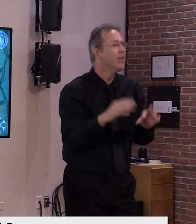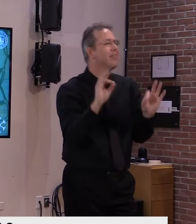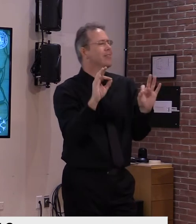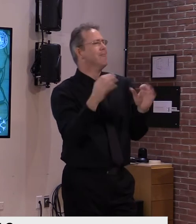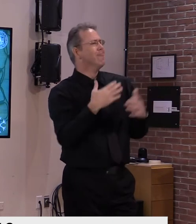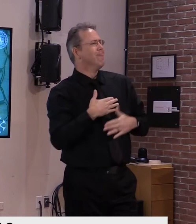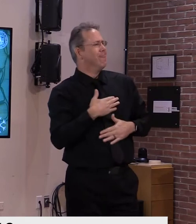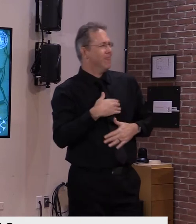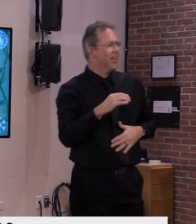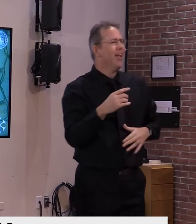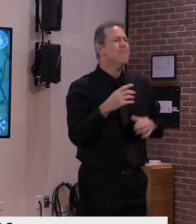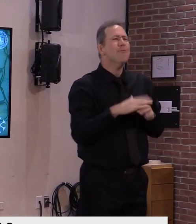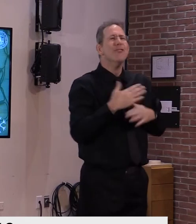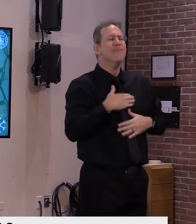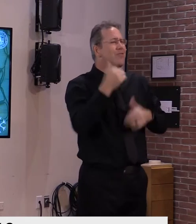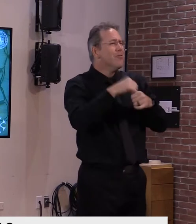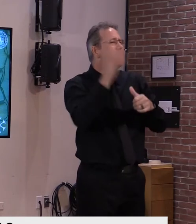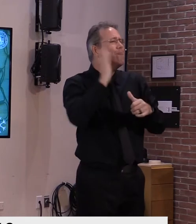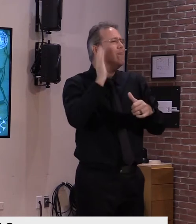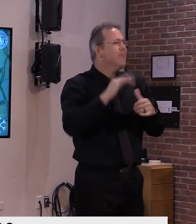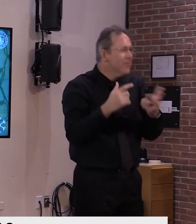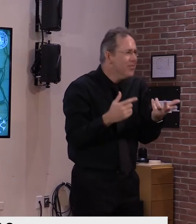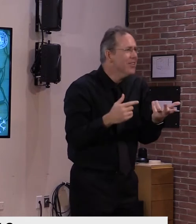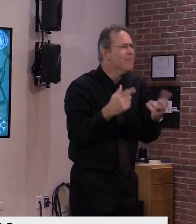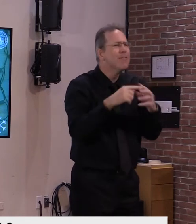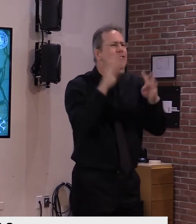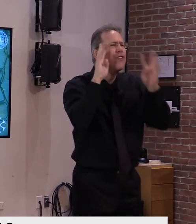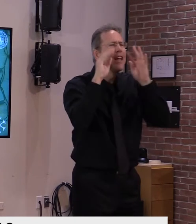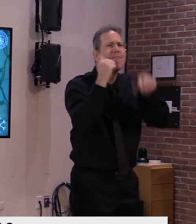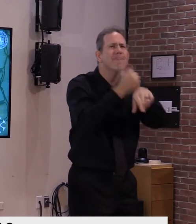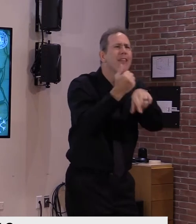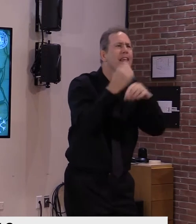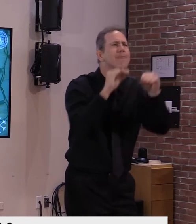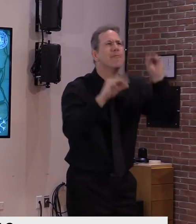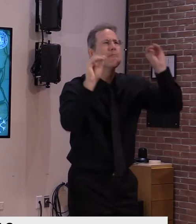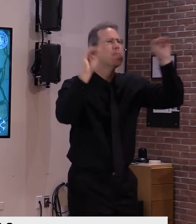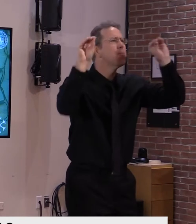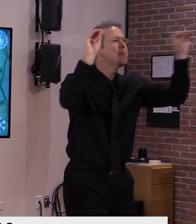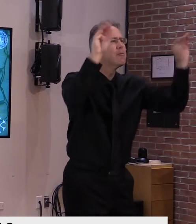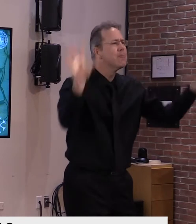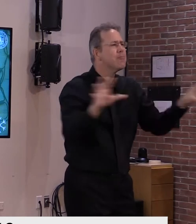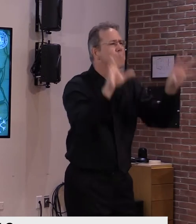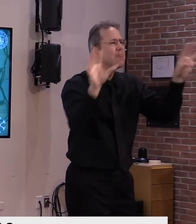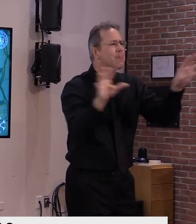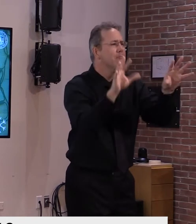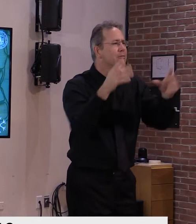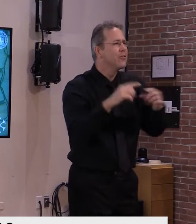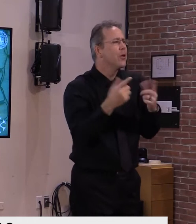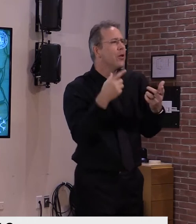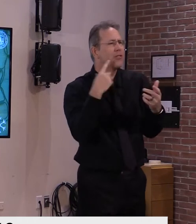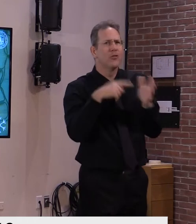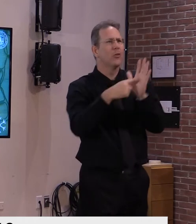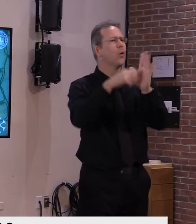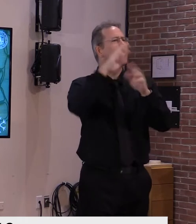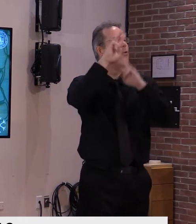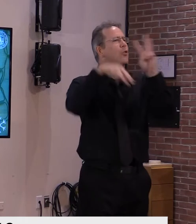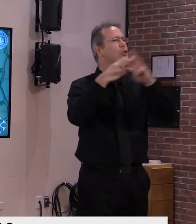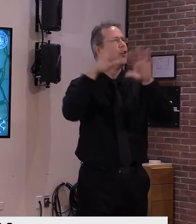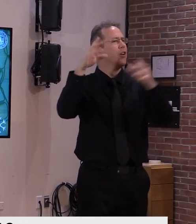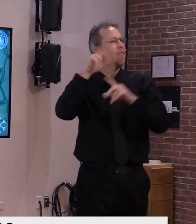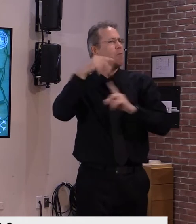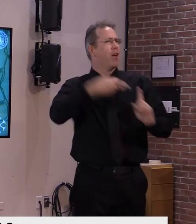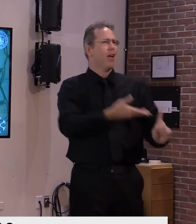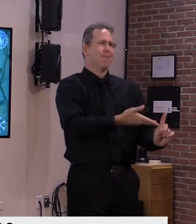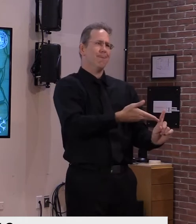season. Let's get creative to show the world that Vermonters are here for each other, that we care about one